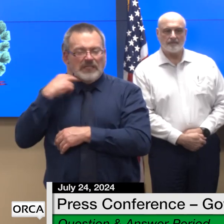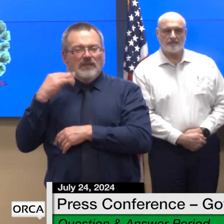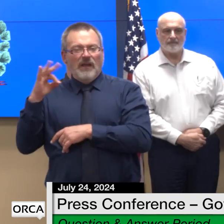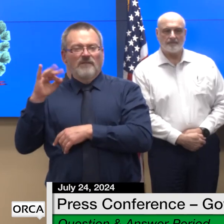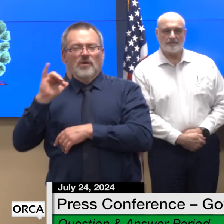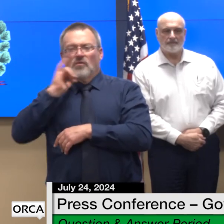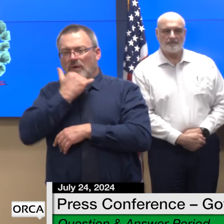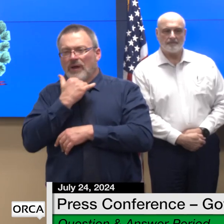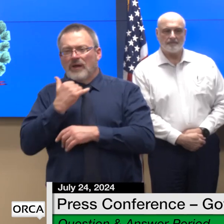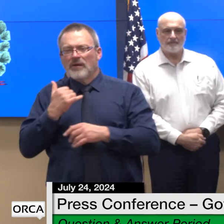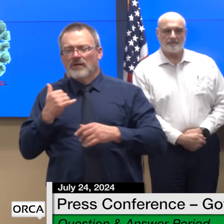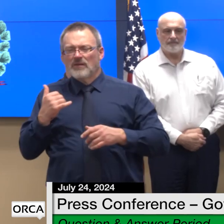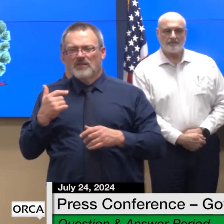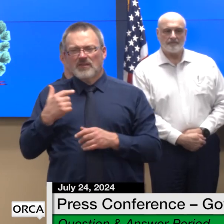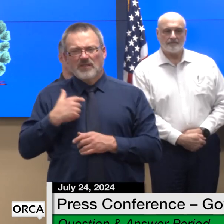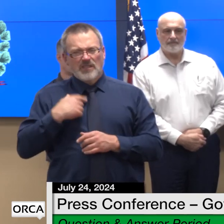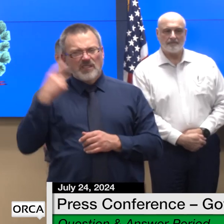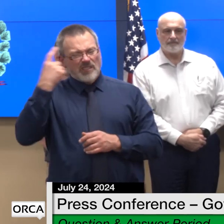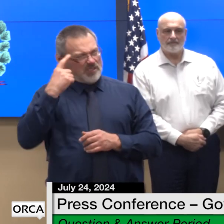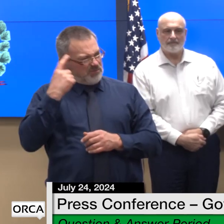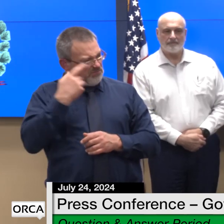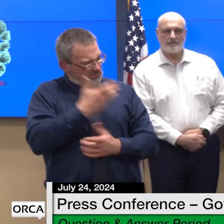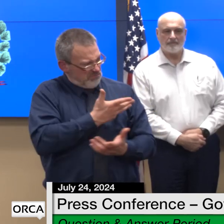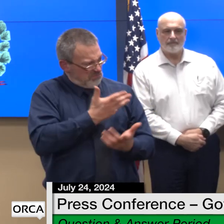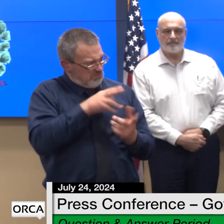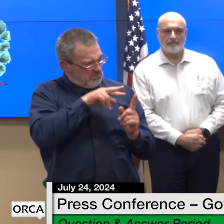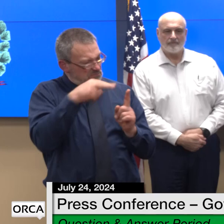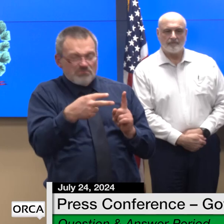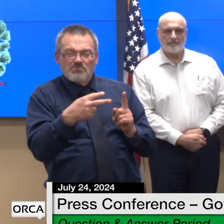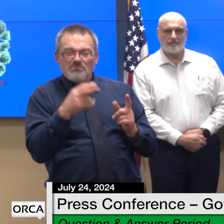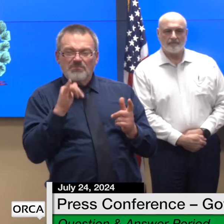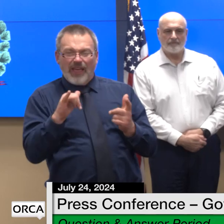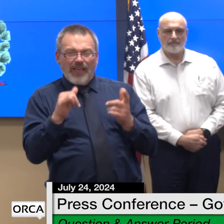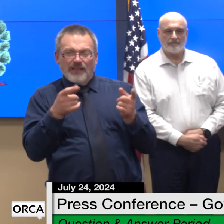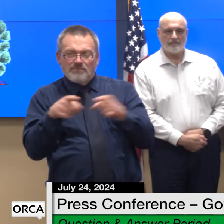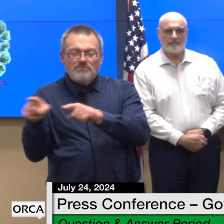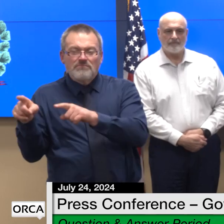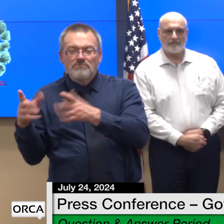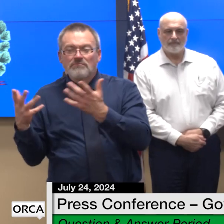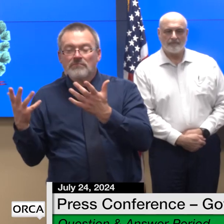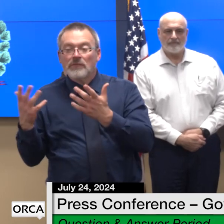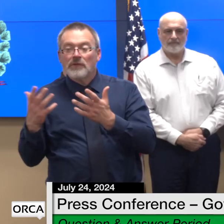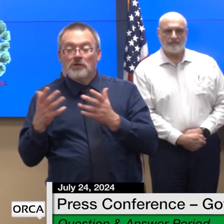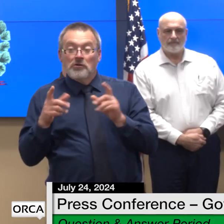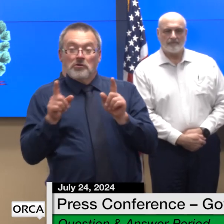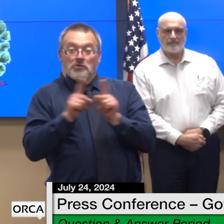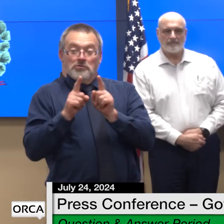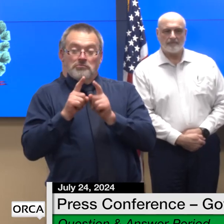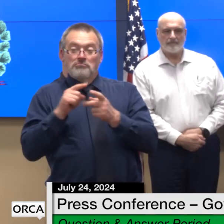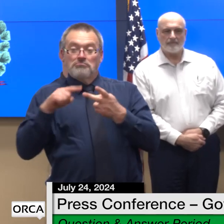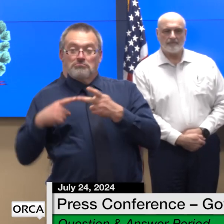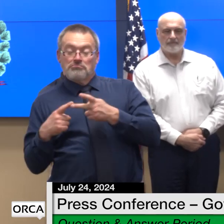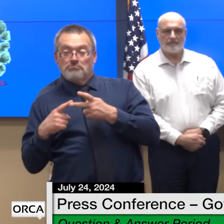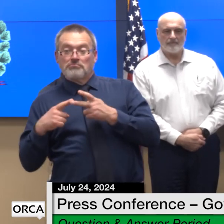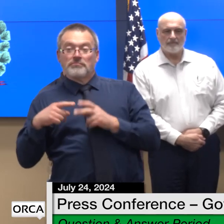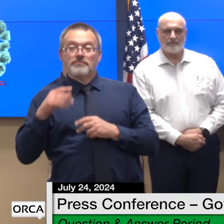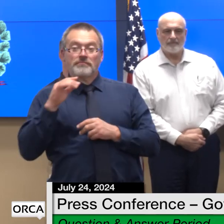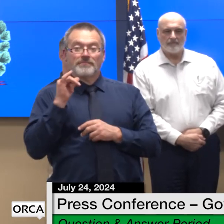if you know anything about the details of that and whether there's any concern that crime victims may